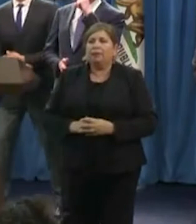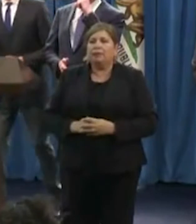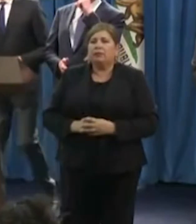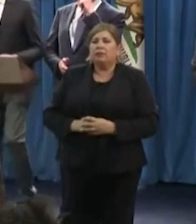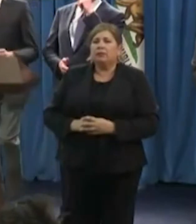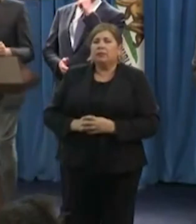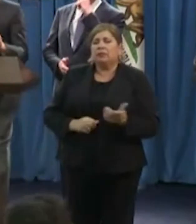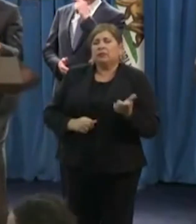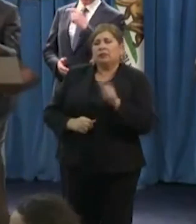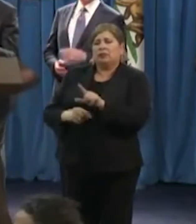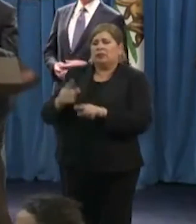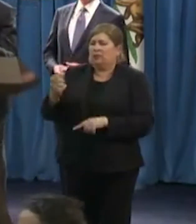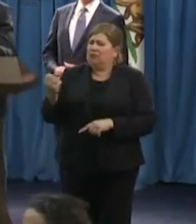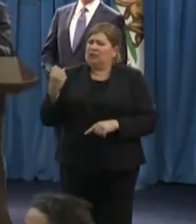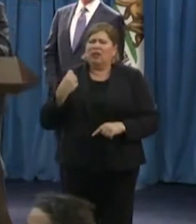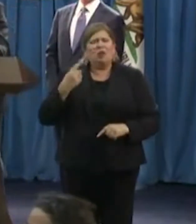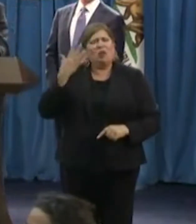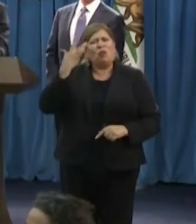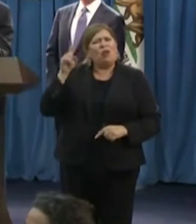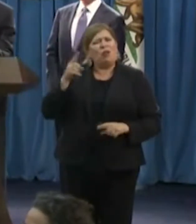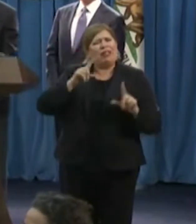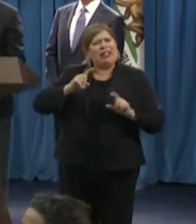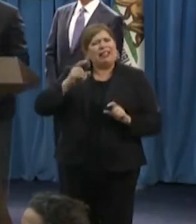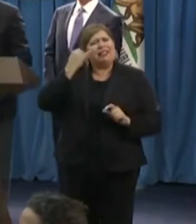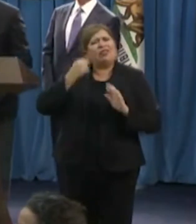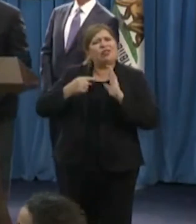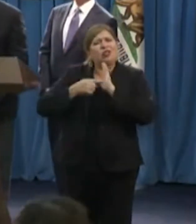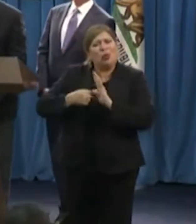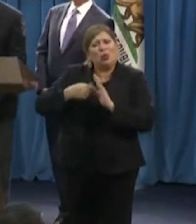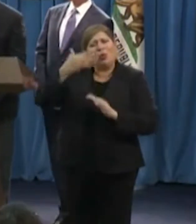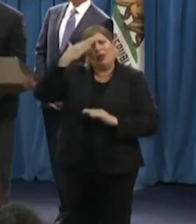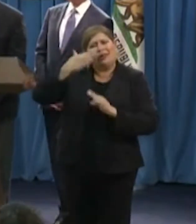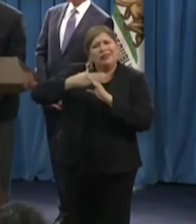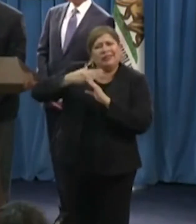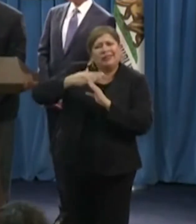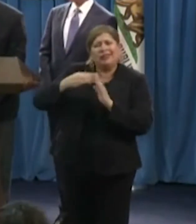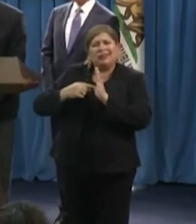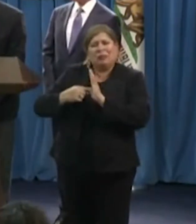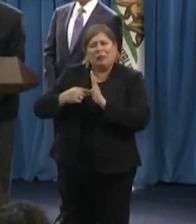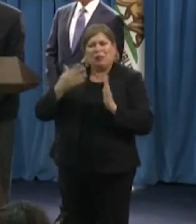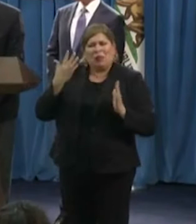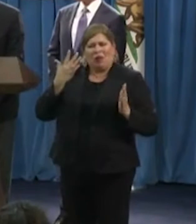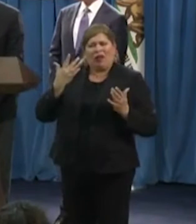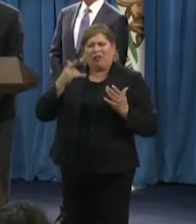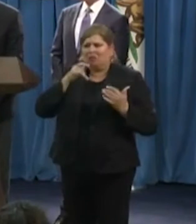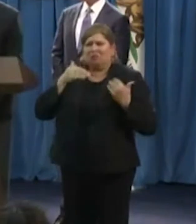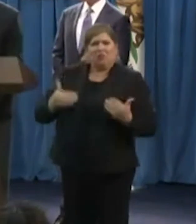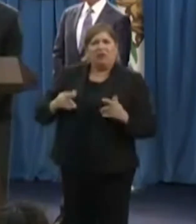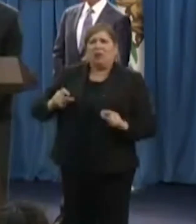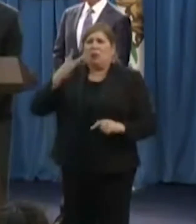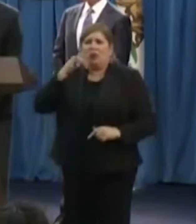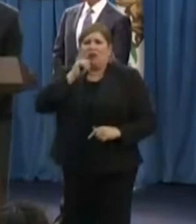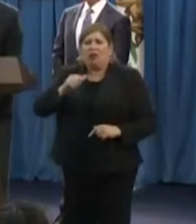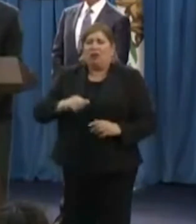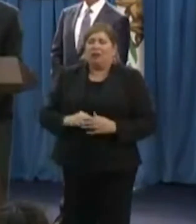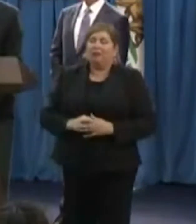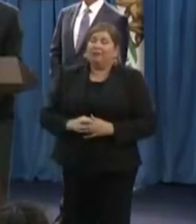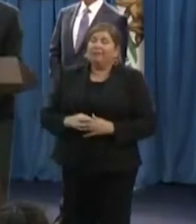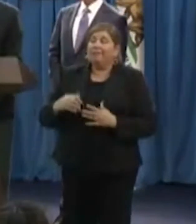symptoms, staff and residents? We are working on the protocol right now to determine how many we can test right